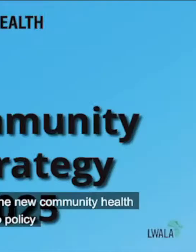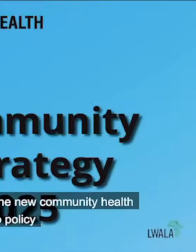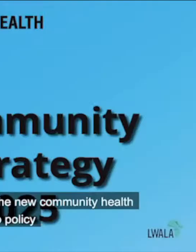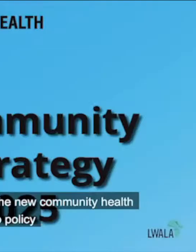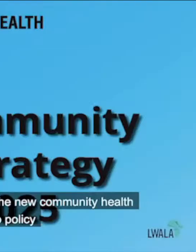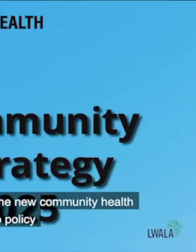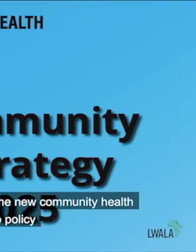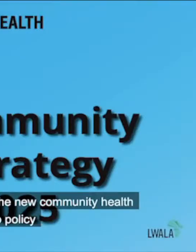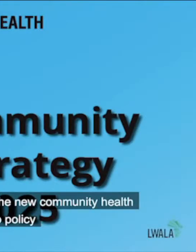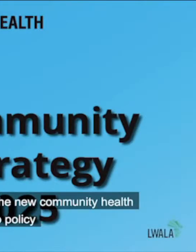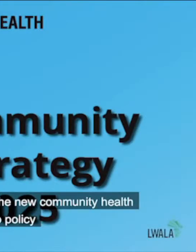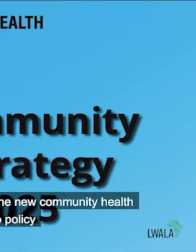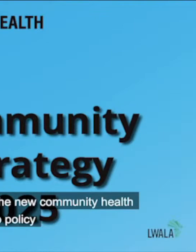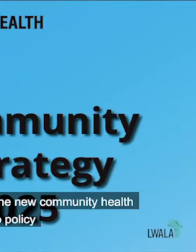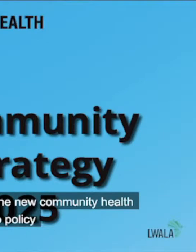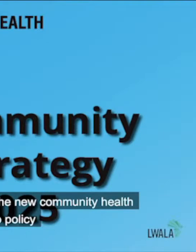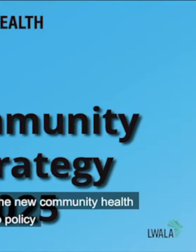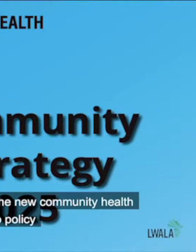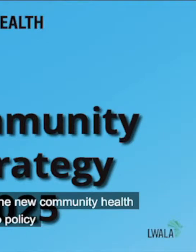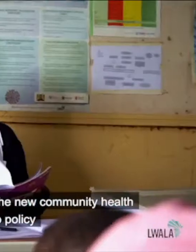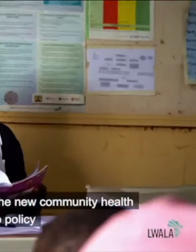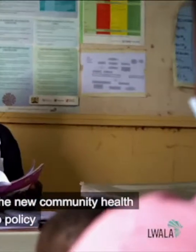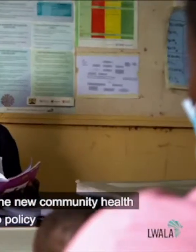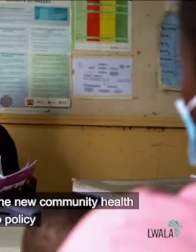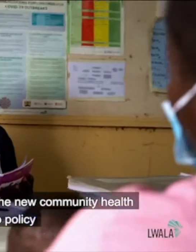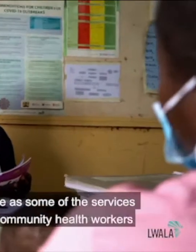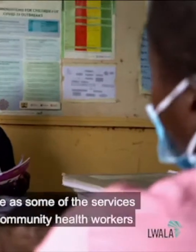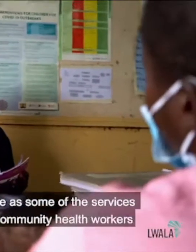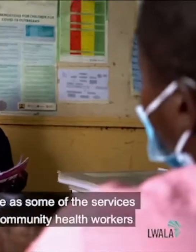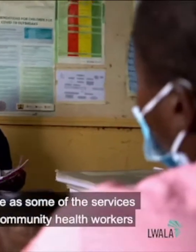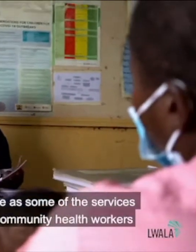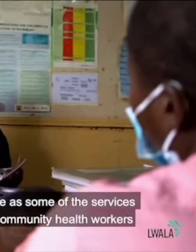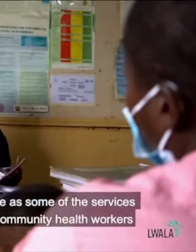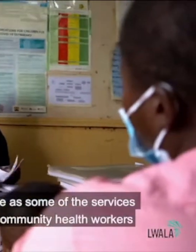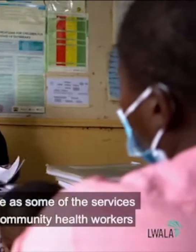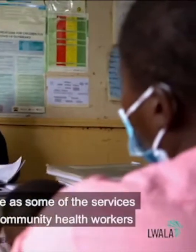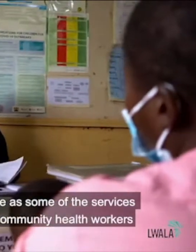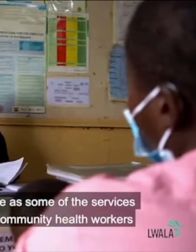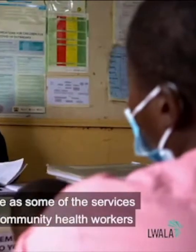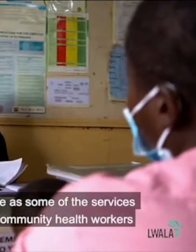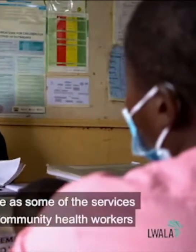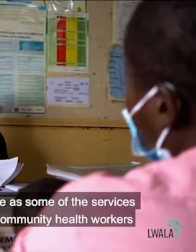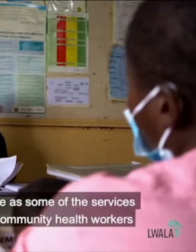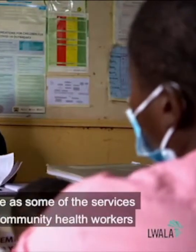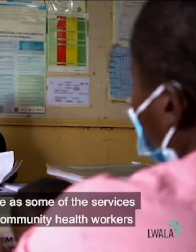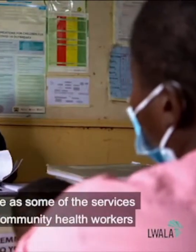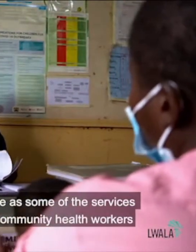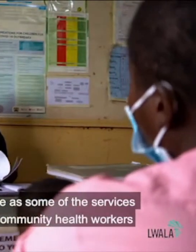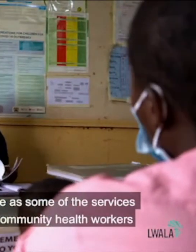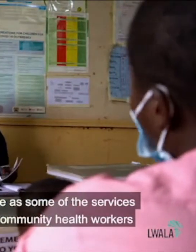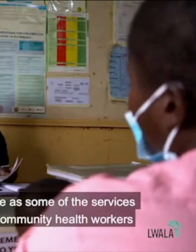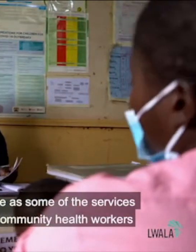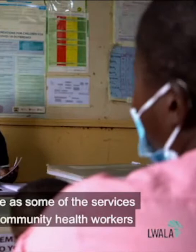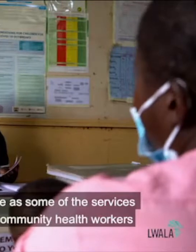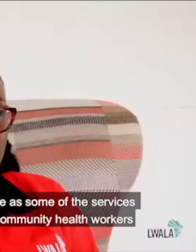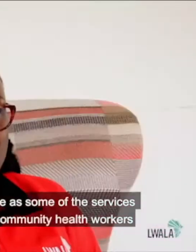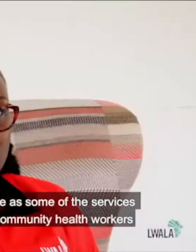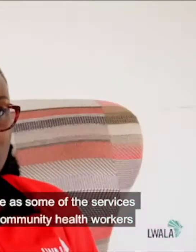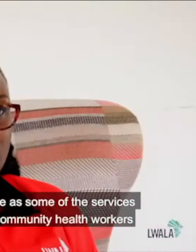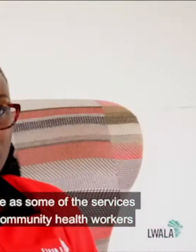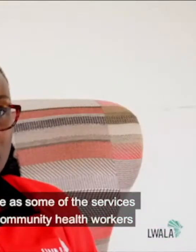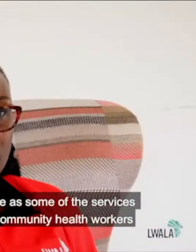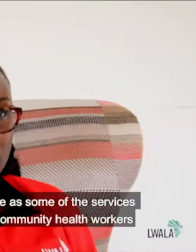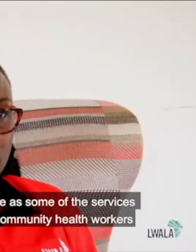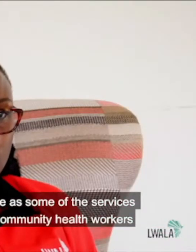community health strategy and also policy. So inside there is nurturing care as some of the